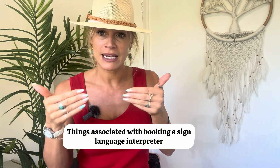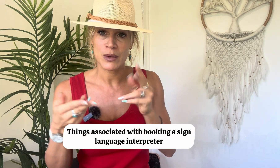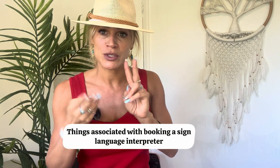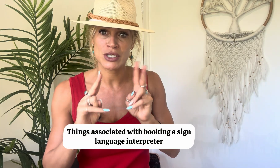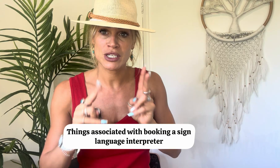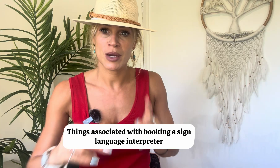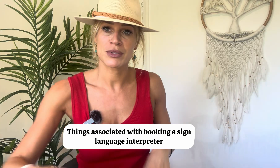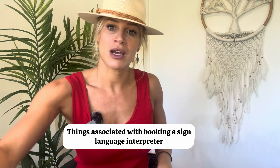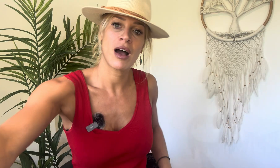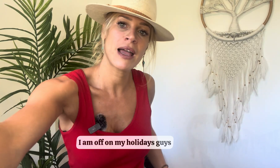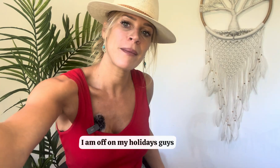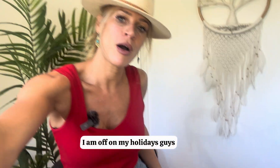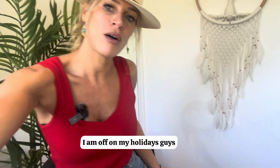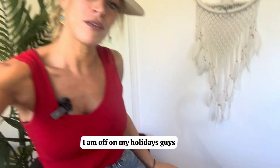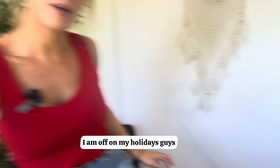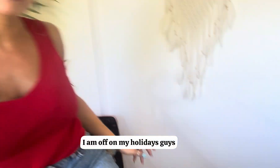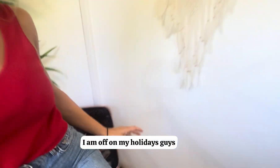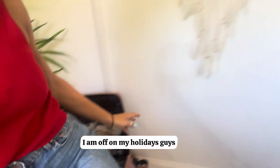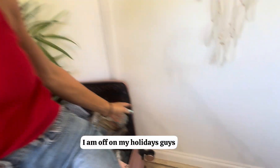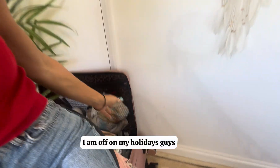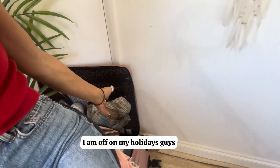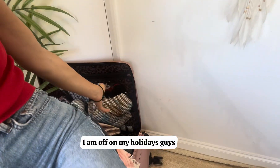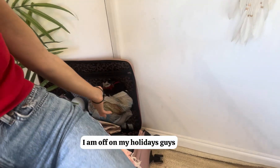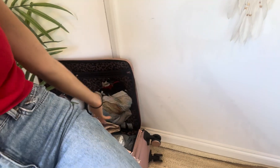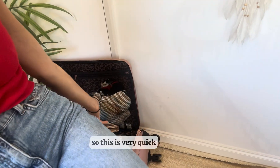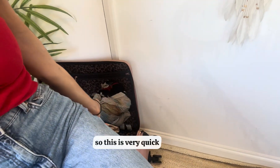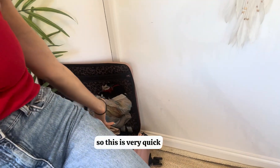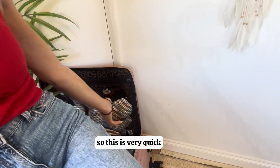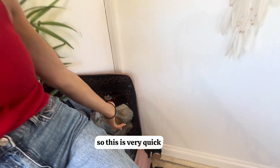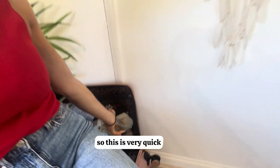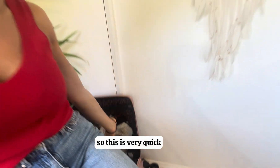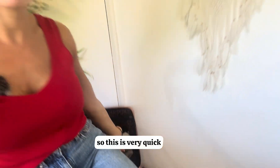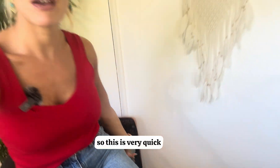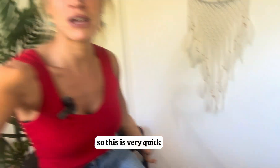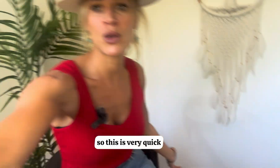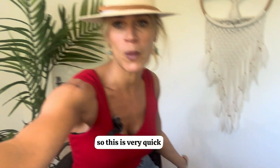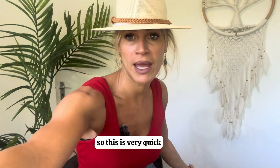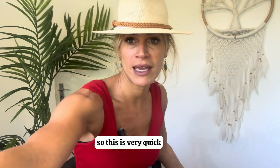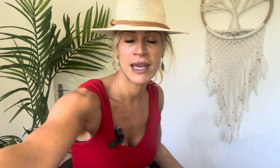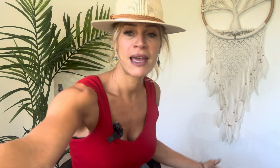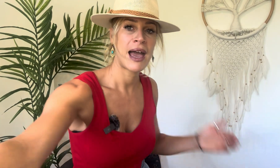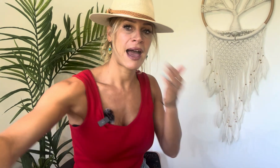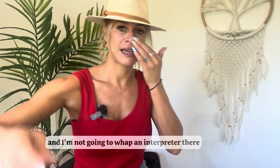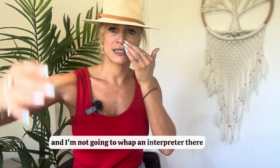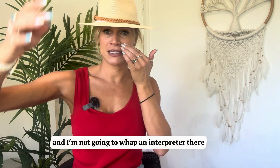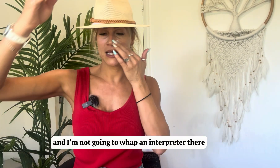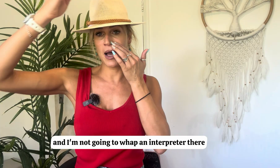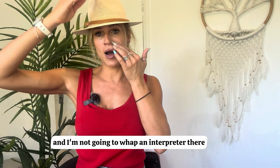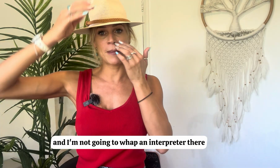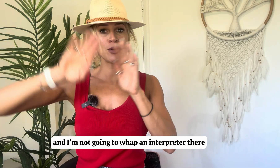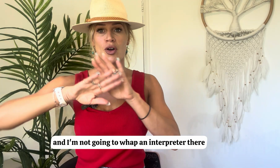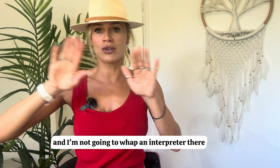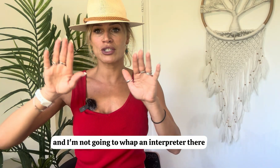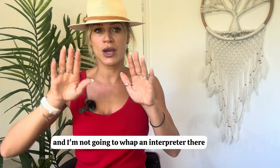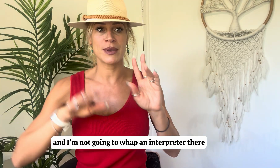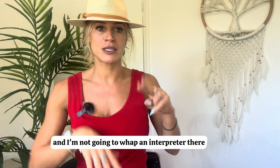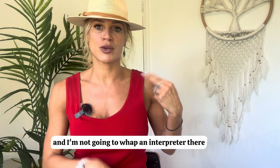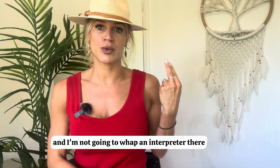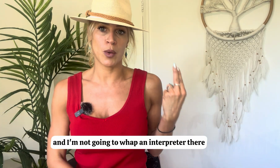language interpreter. I am off on my holidays, guys. So this is very quick. And I'm not going to